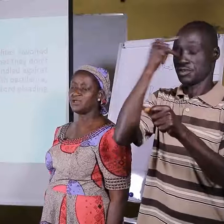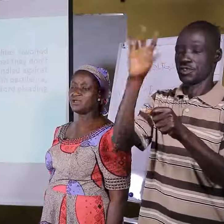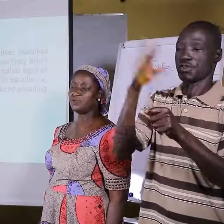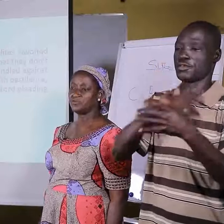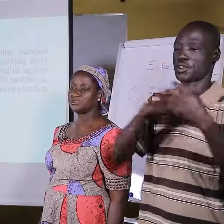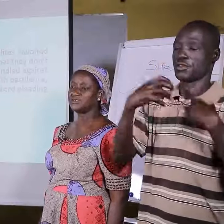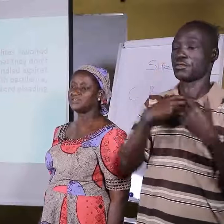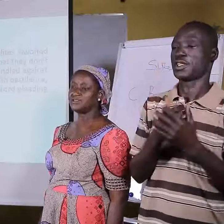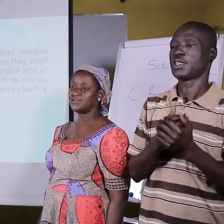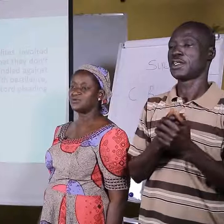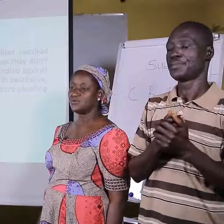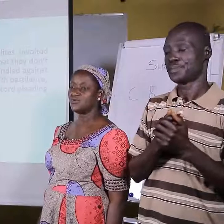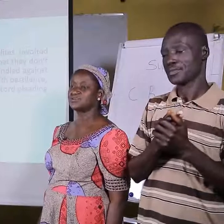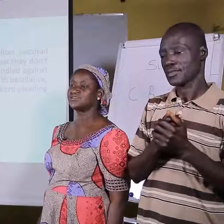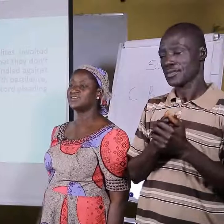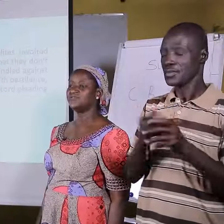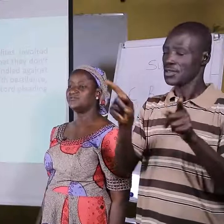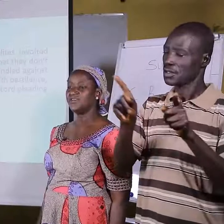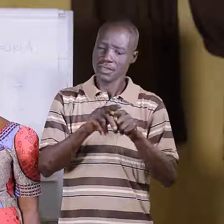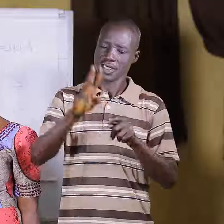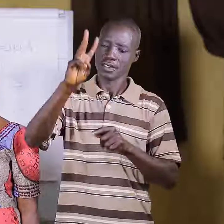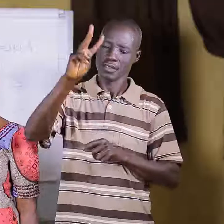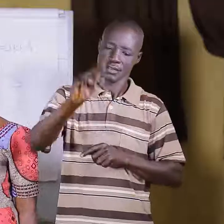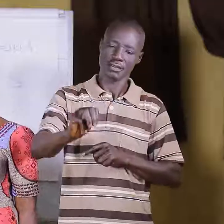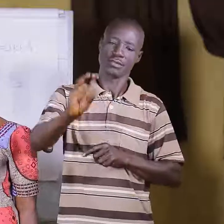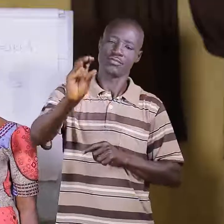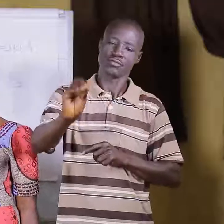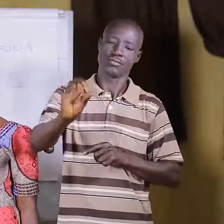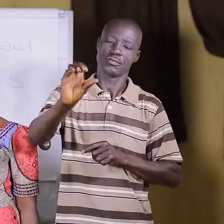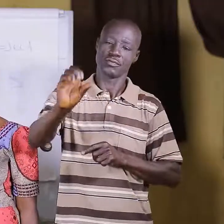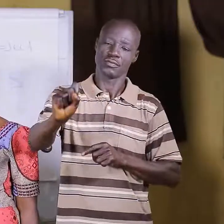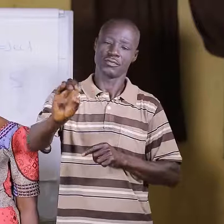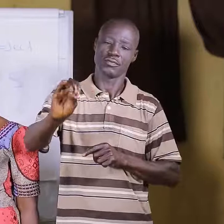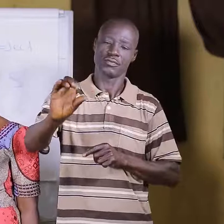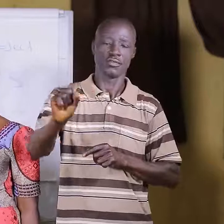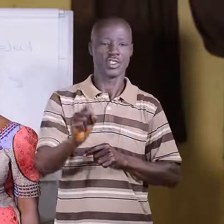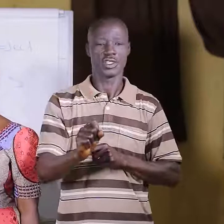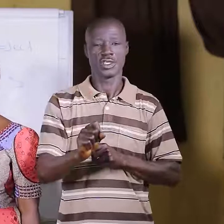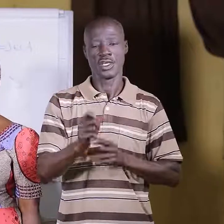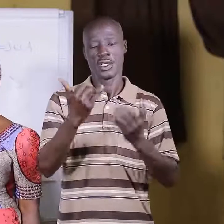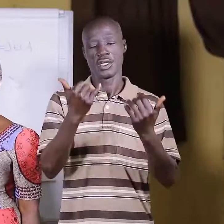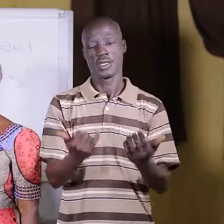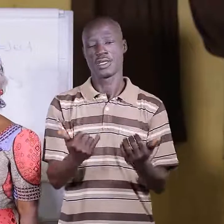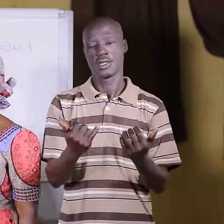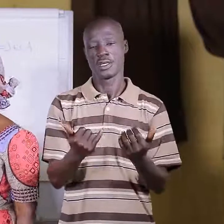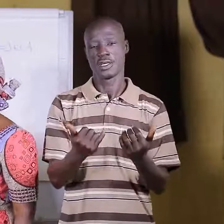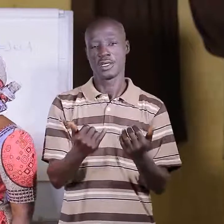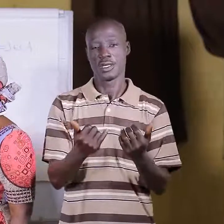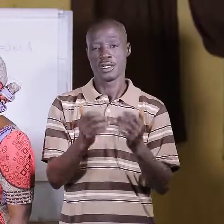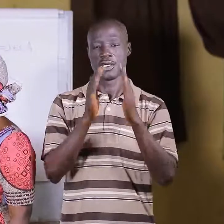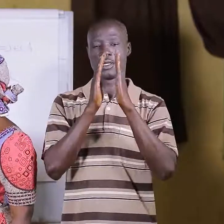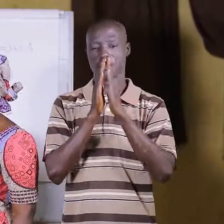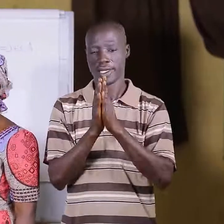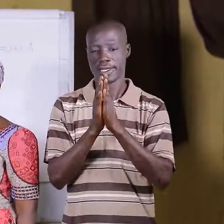them. And Moses, who was very accommodating, what did he do? He interceded